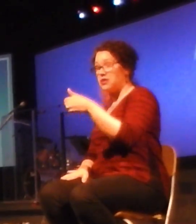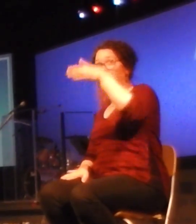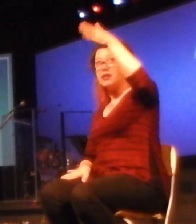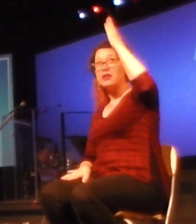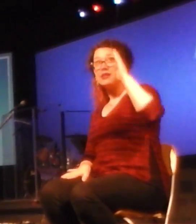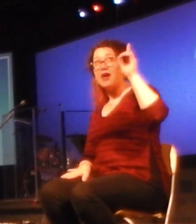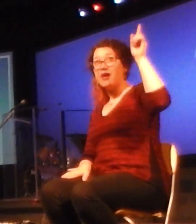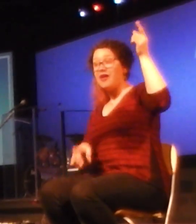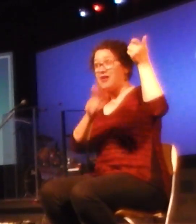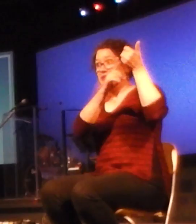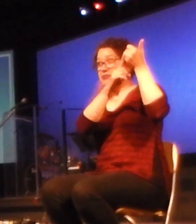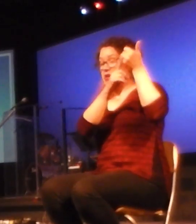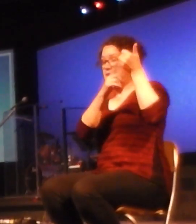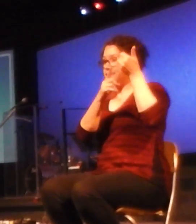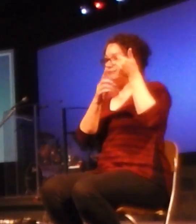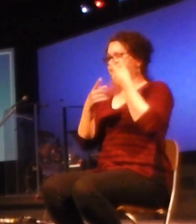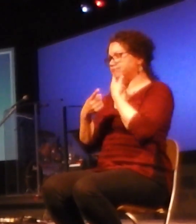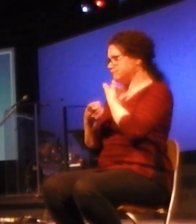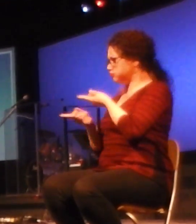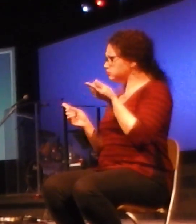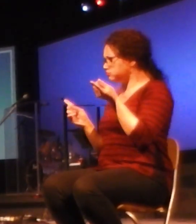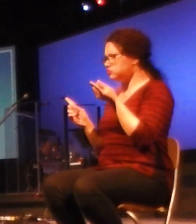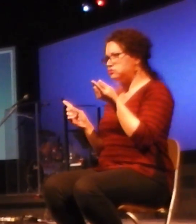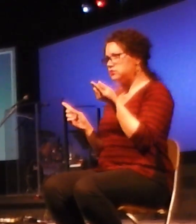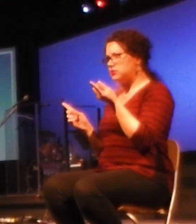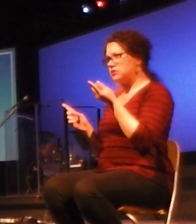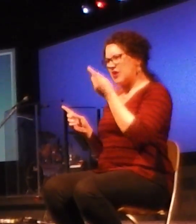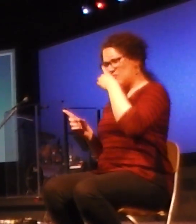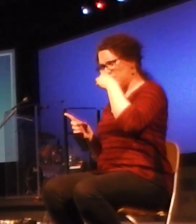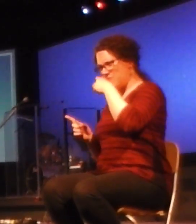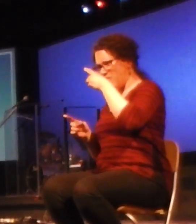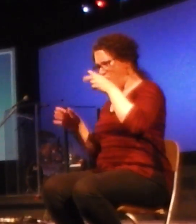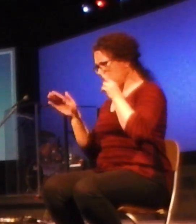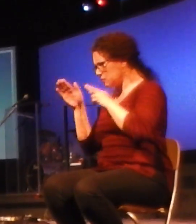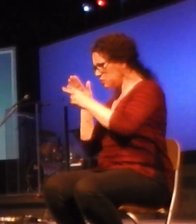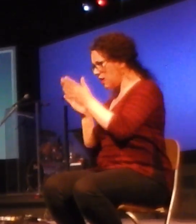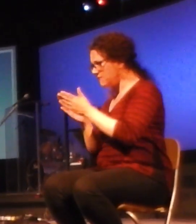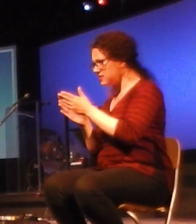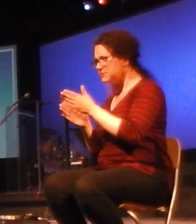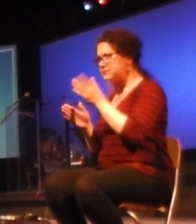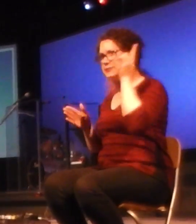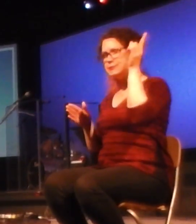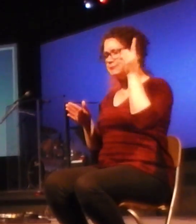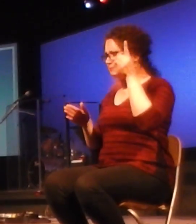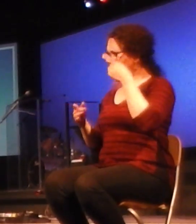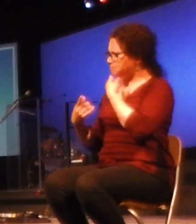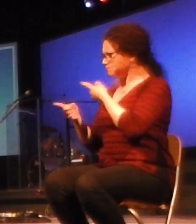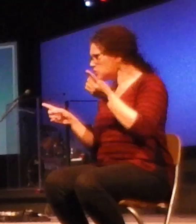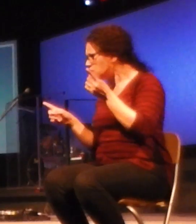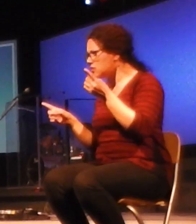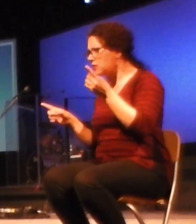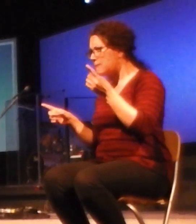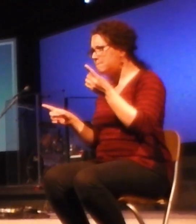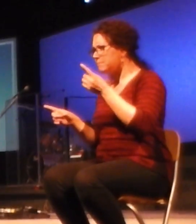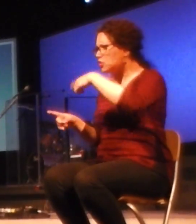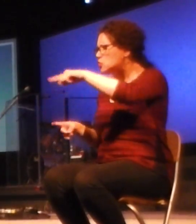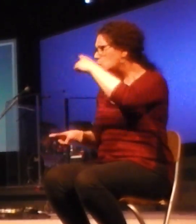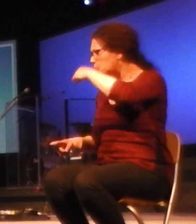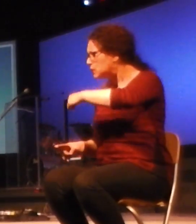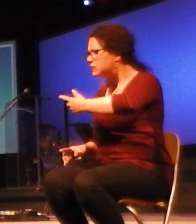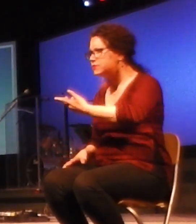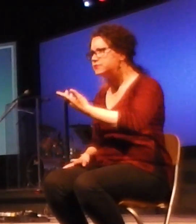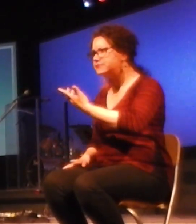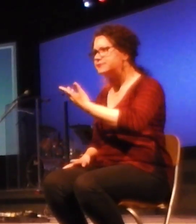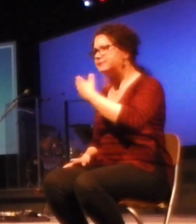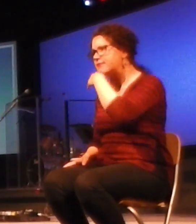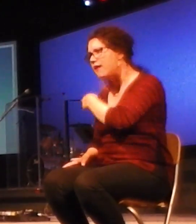God is saying something to the false prophets that are there and kind of attacking the notion that, hey, this is not true. And